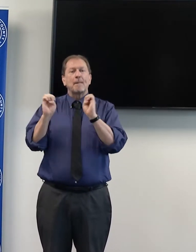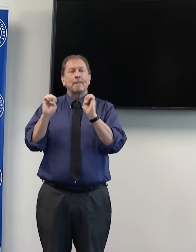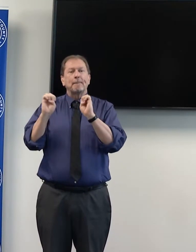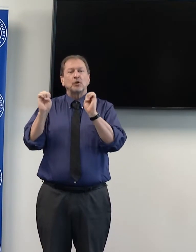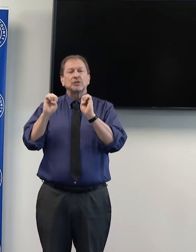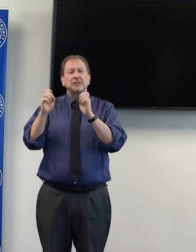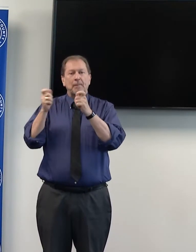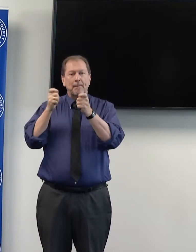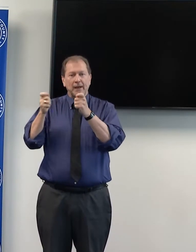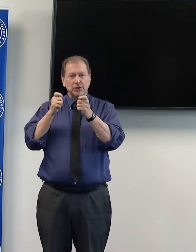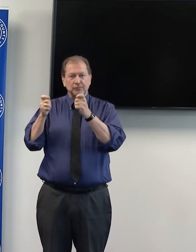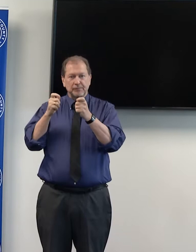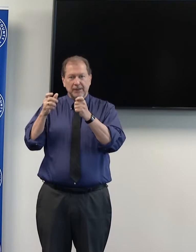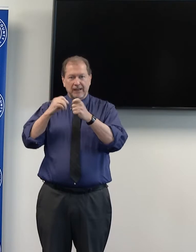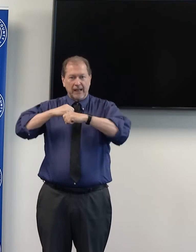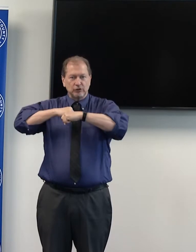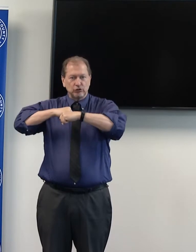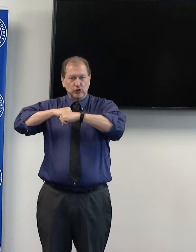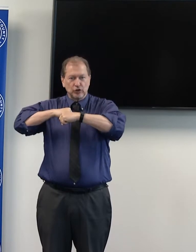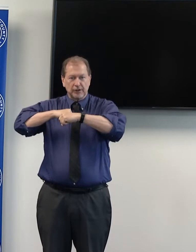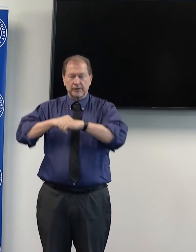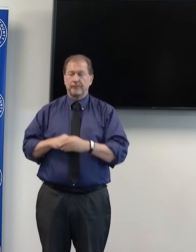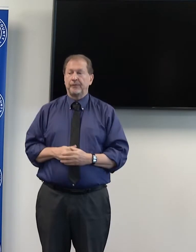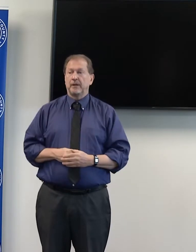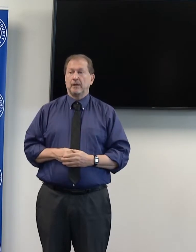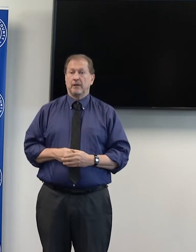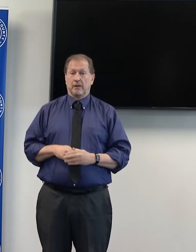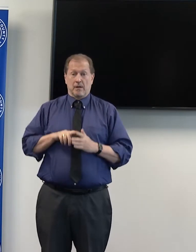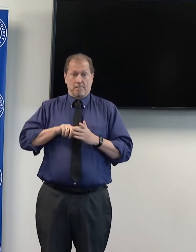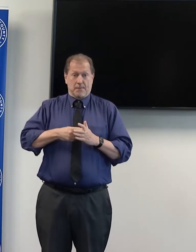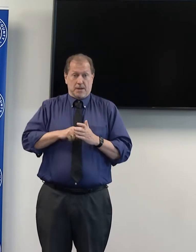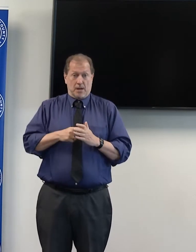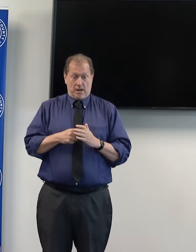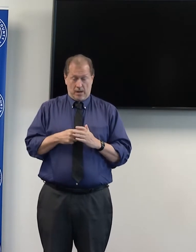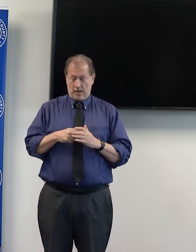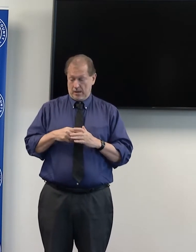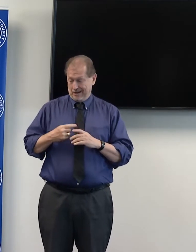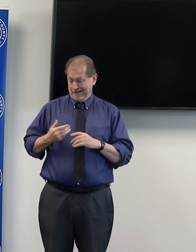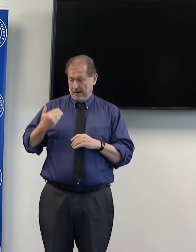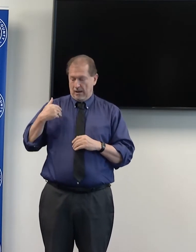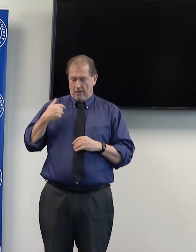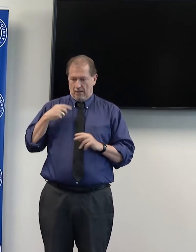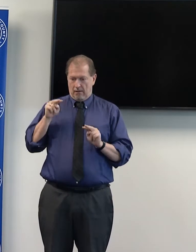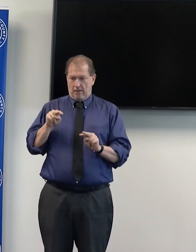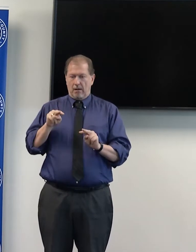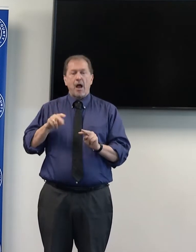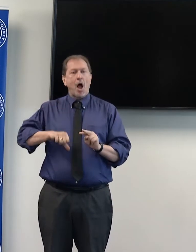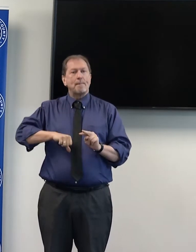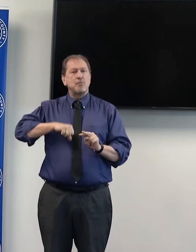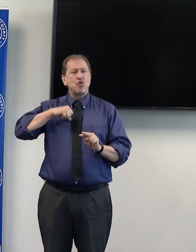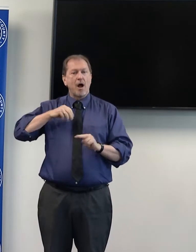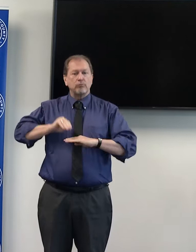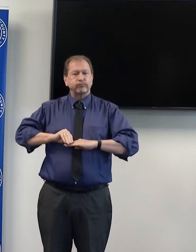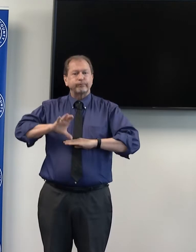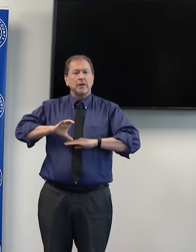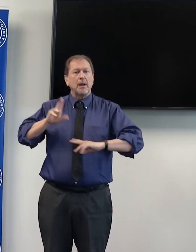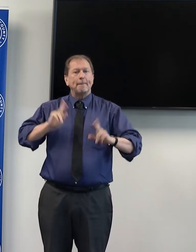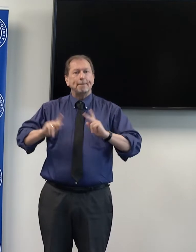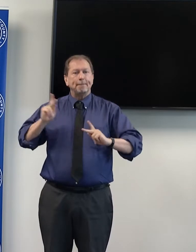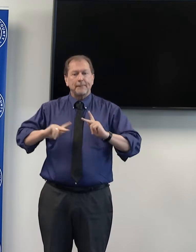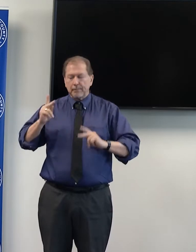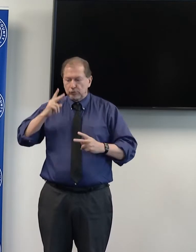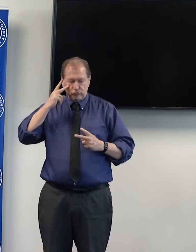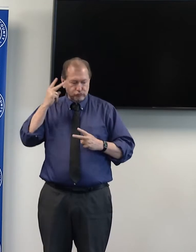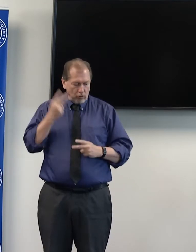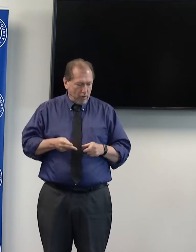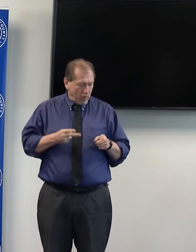was heartened as the weekend began, and I watched people from all walks of life come together and in Chicago and